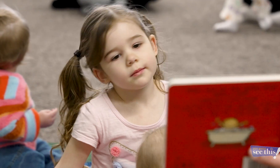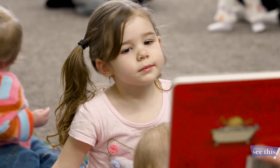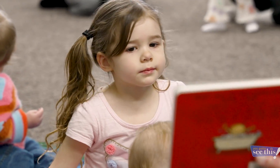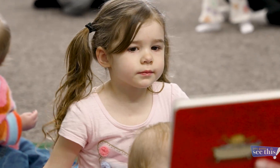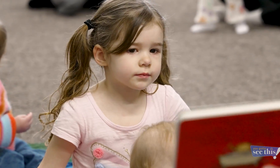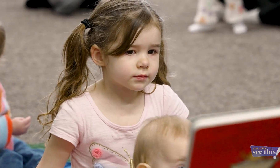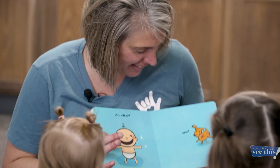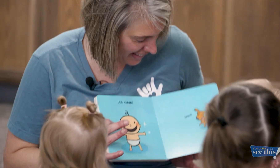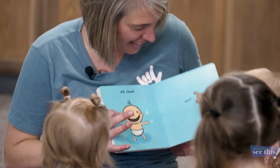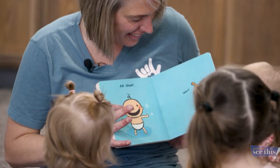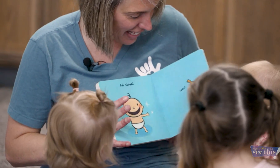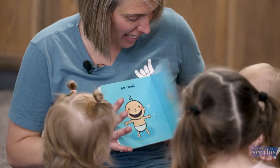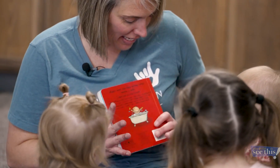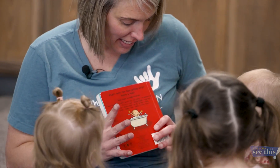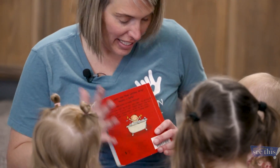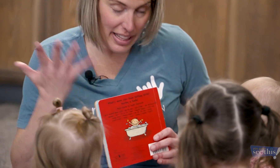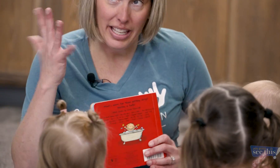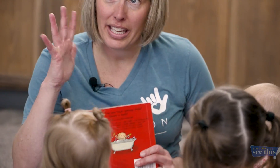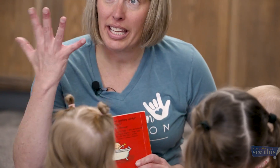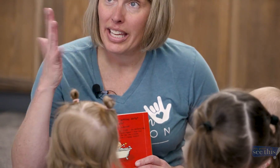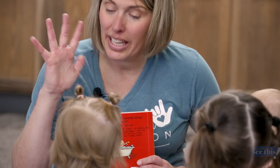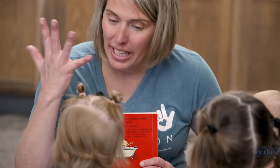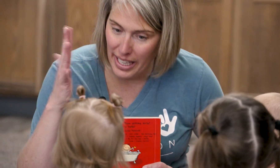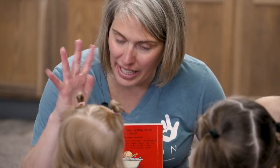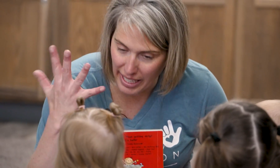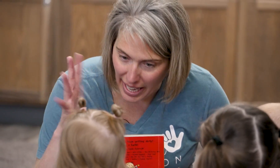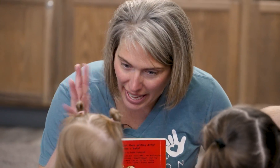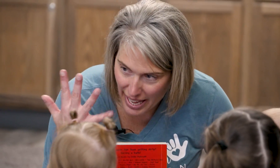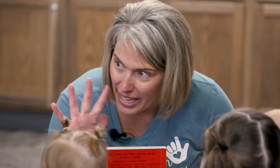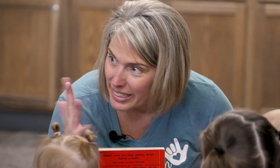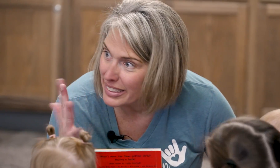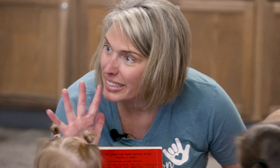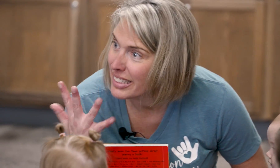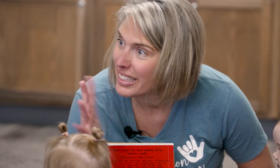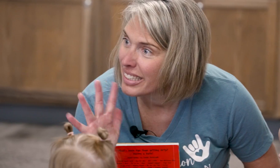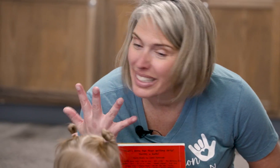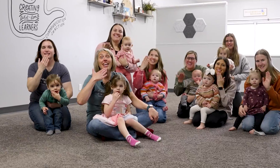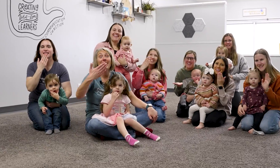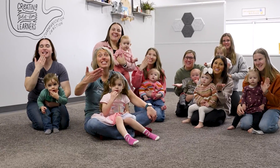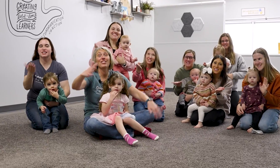relationships that they're making. The end. Thanks